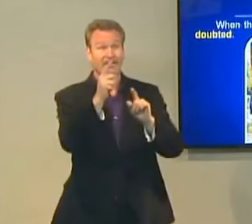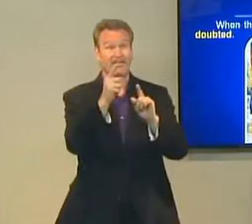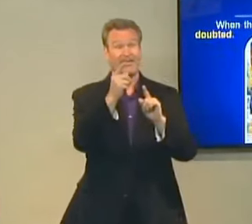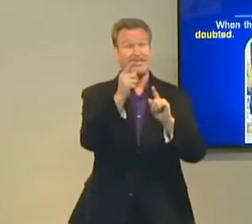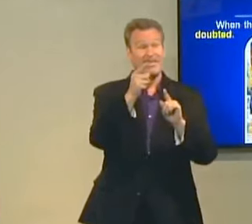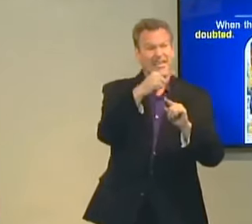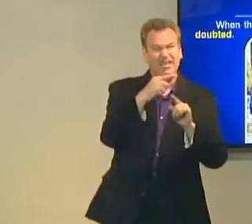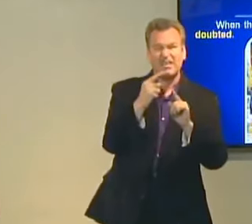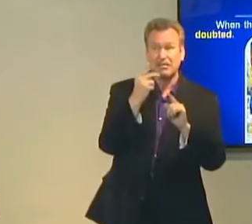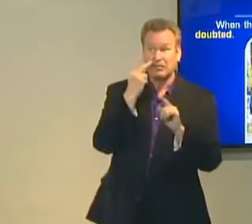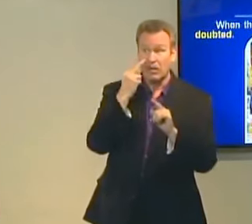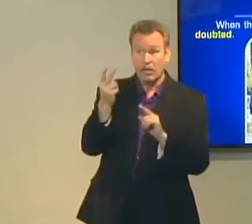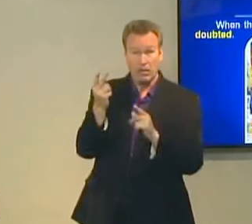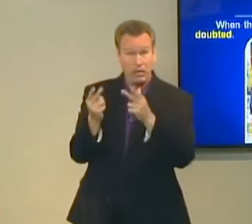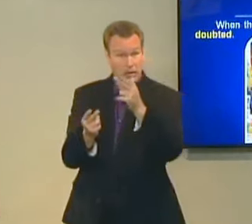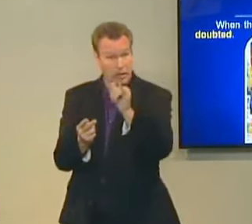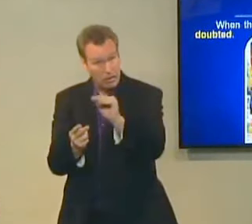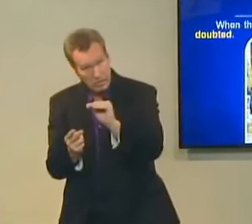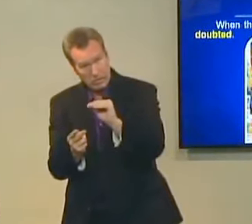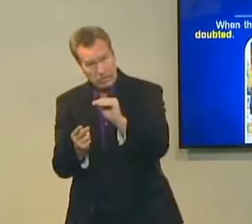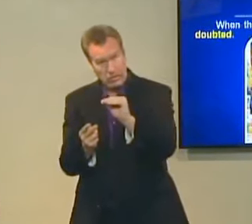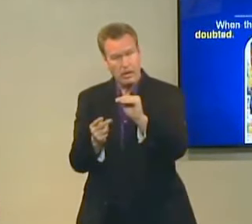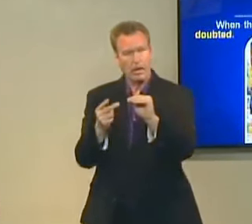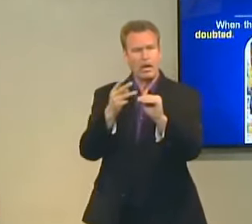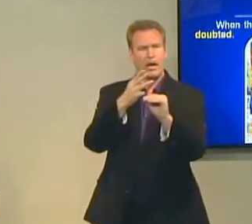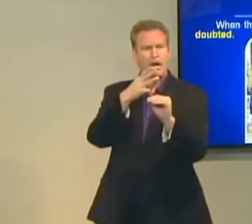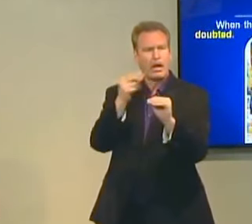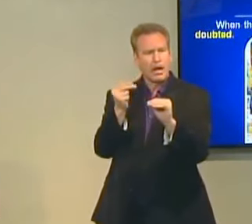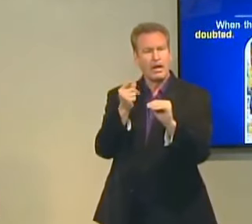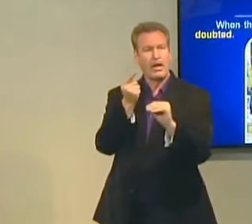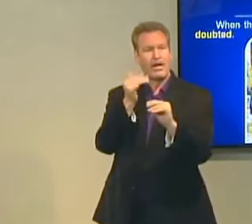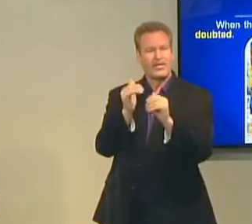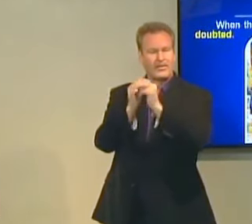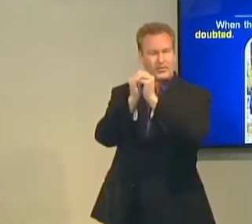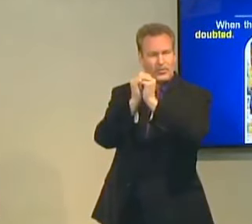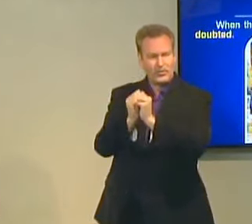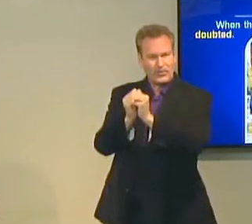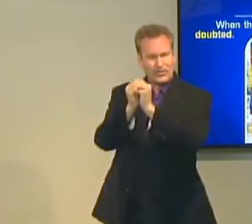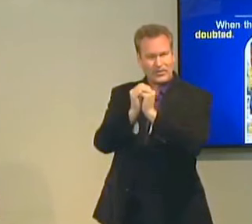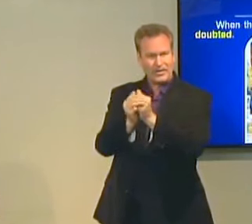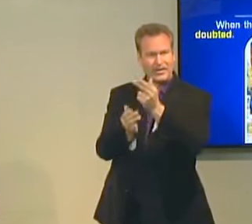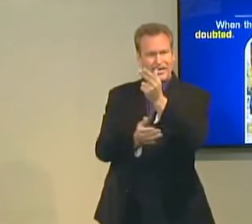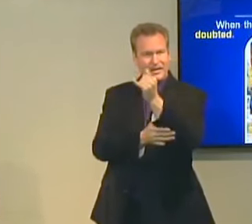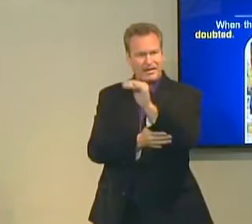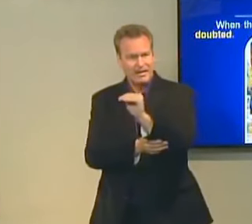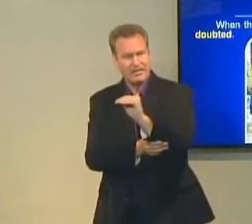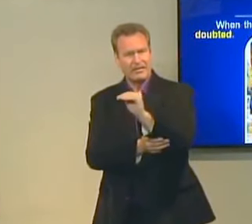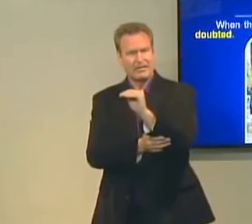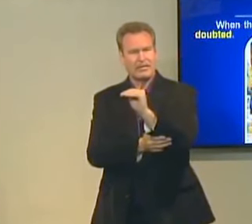So in 17 it says. They went to this place. And when they saw him. They worshipped him.